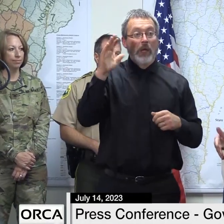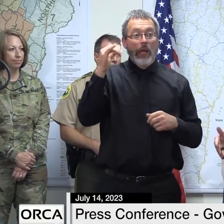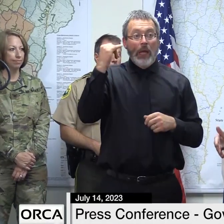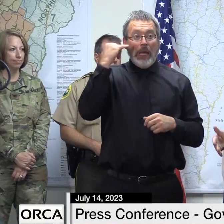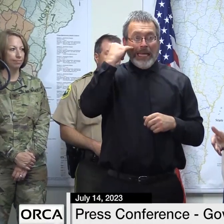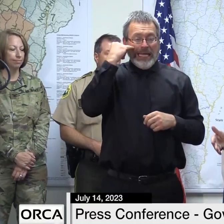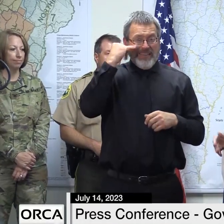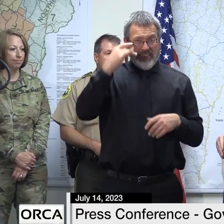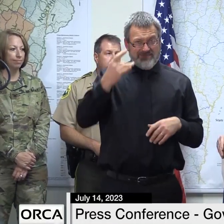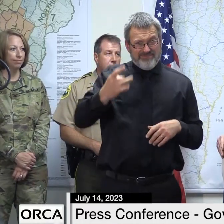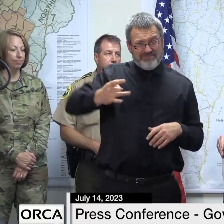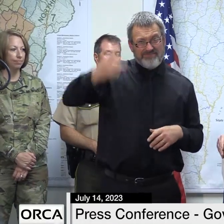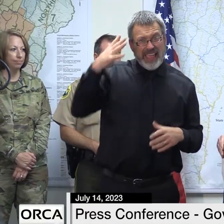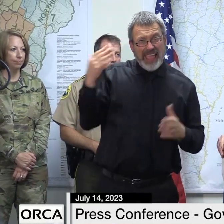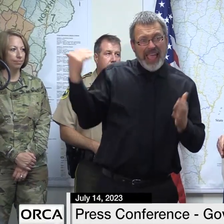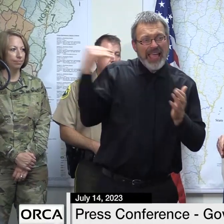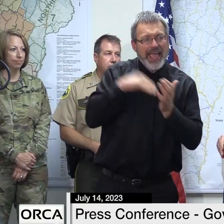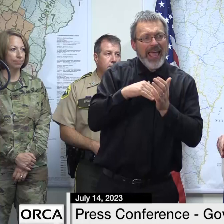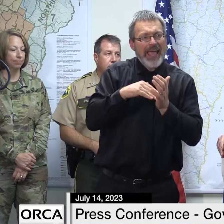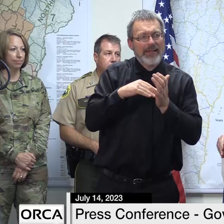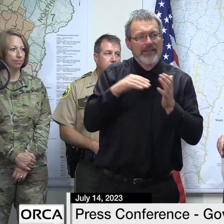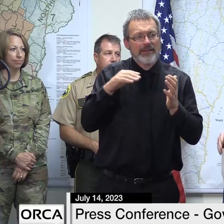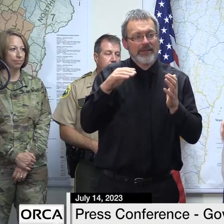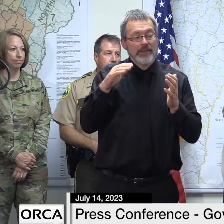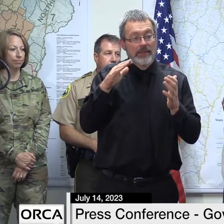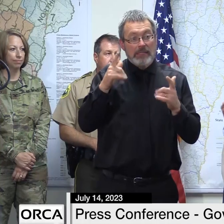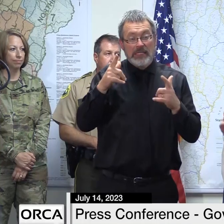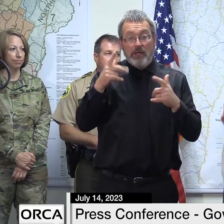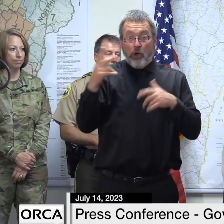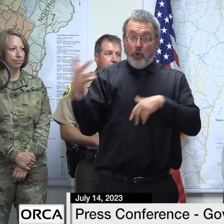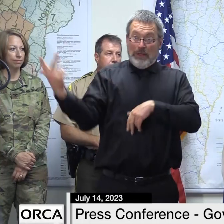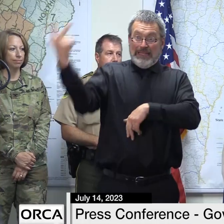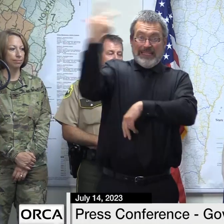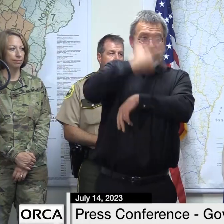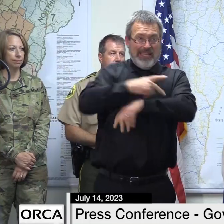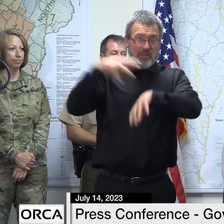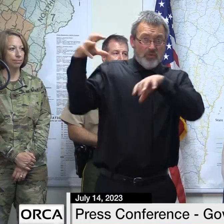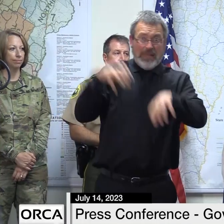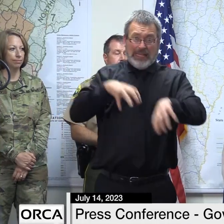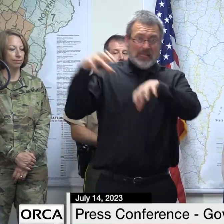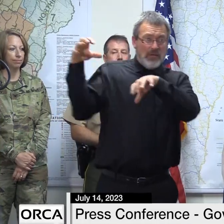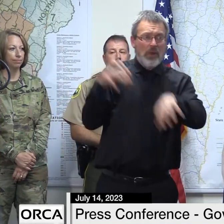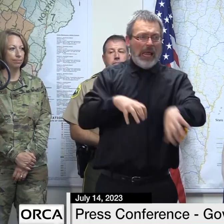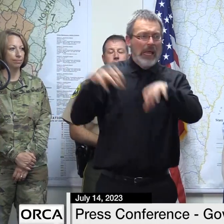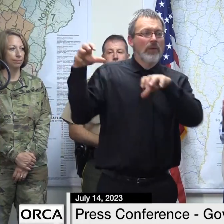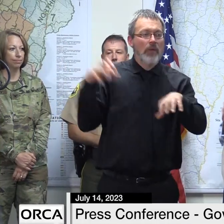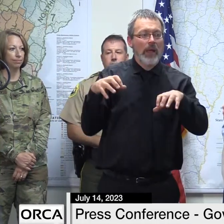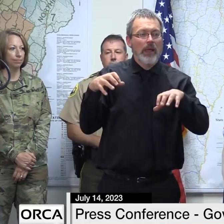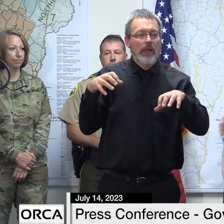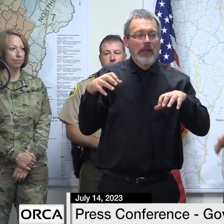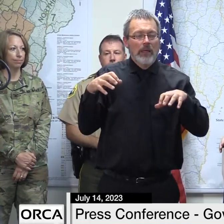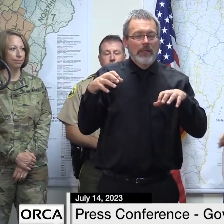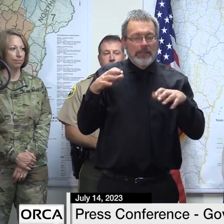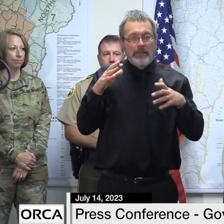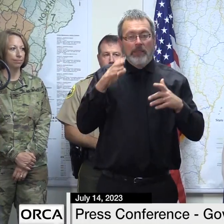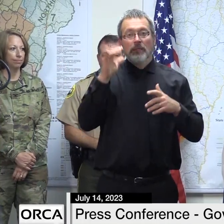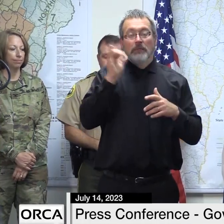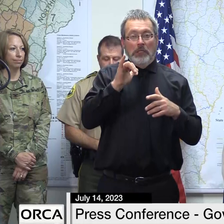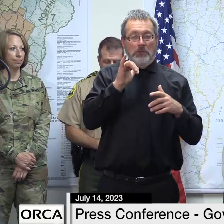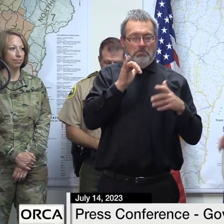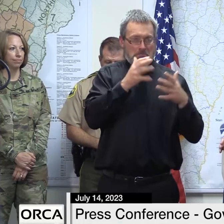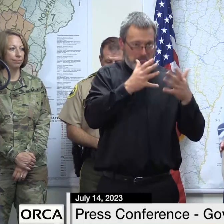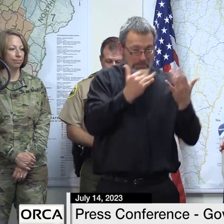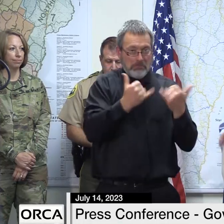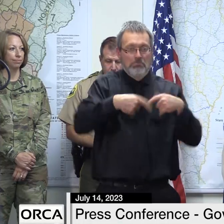was 3 days of intense rain. If we can get a few breaks here, we'll be able to have that storage capacity. We may